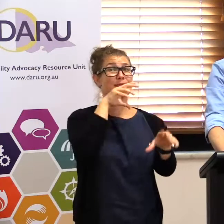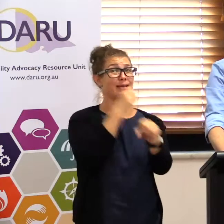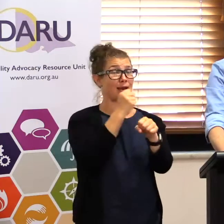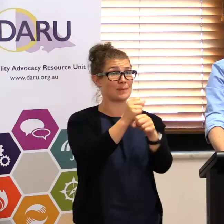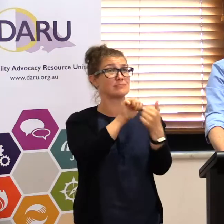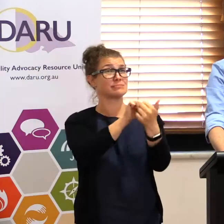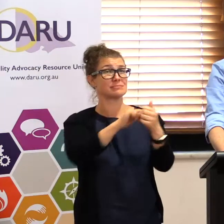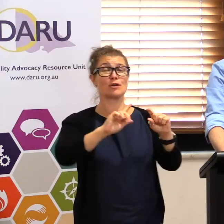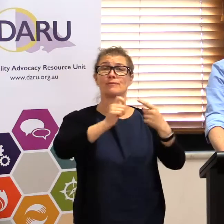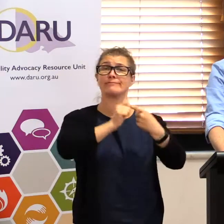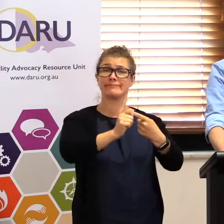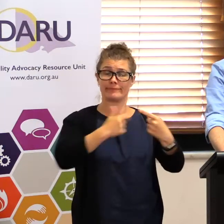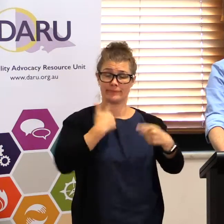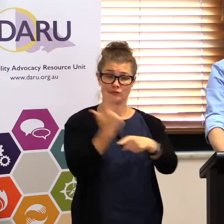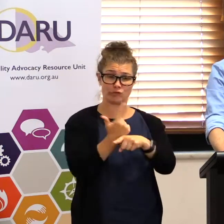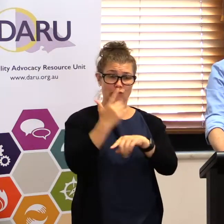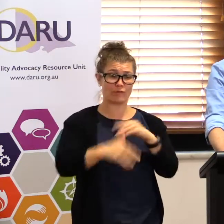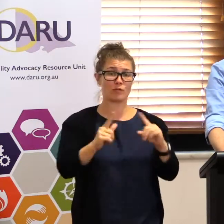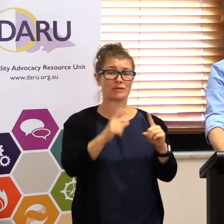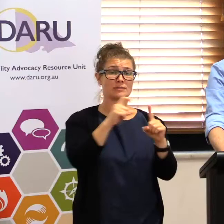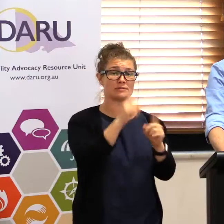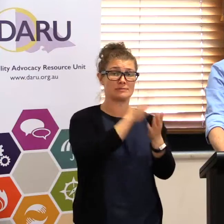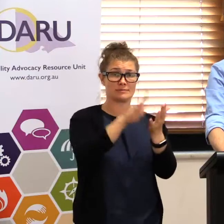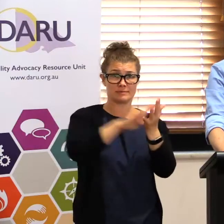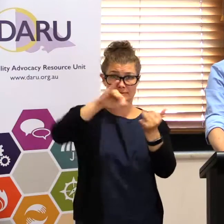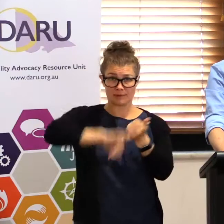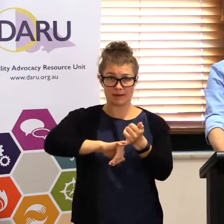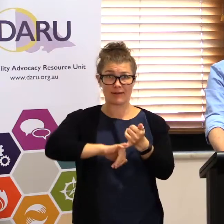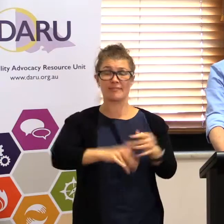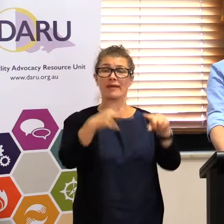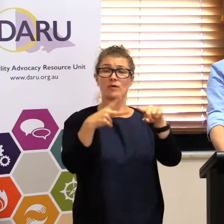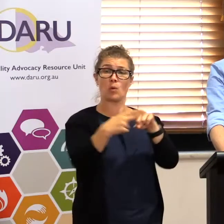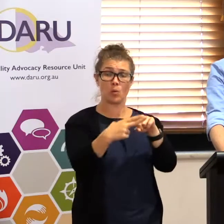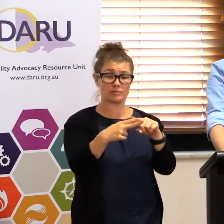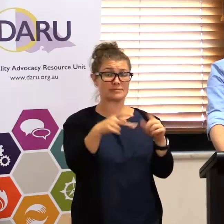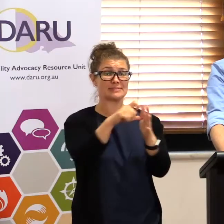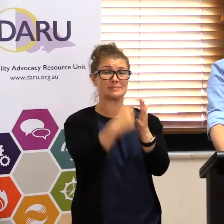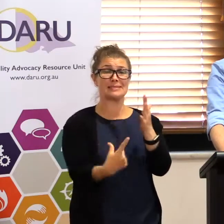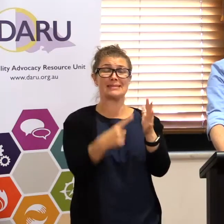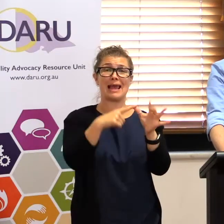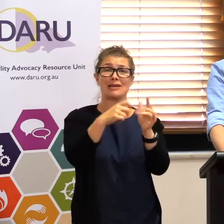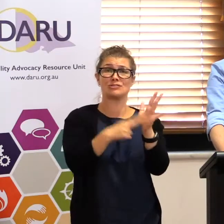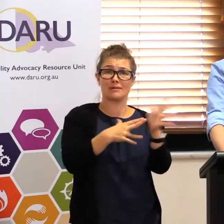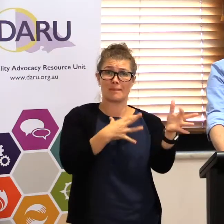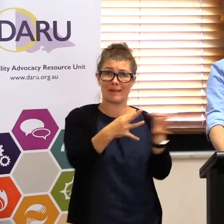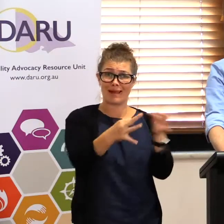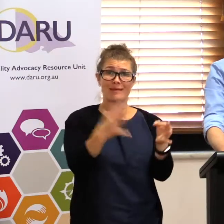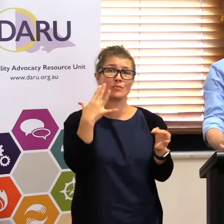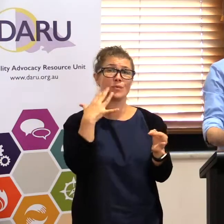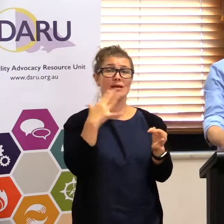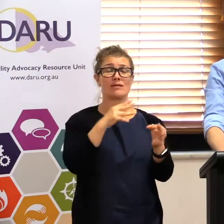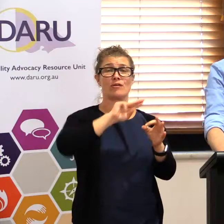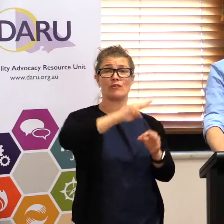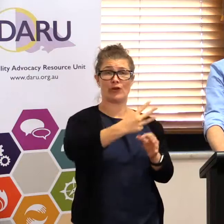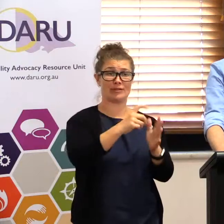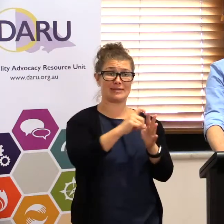is that the Department of Health and Human Services launched its Disability Action Plan on the 3rd of December. So for